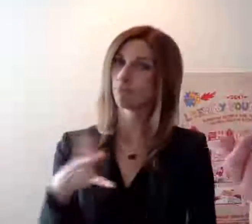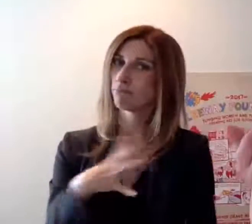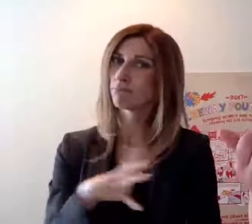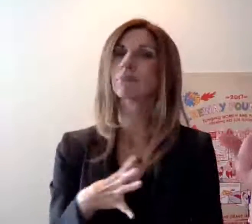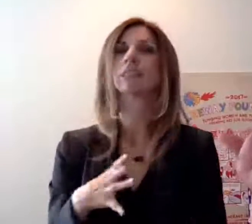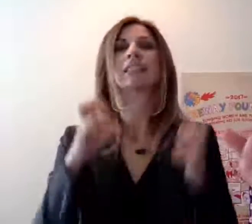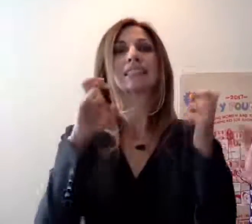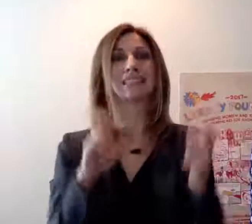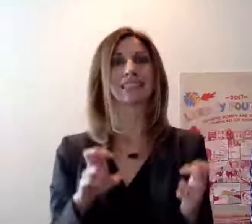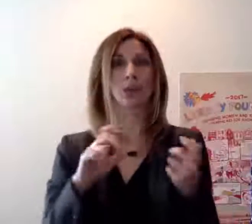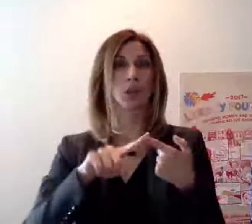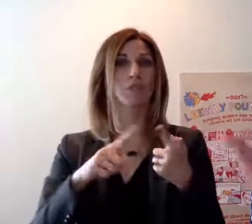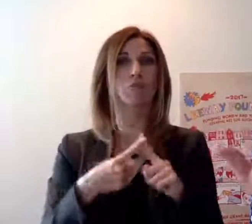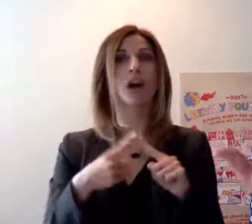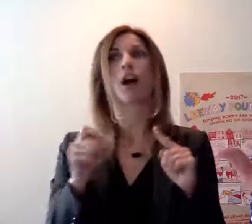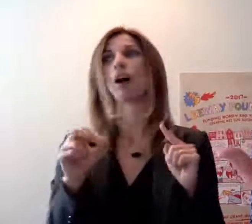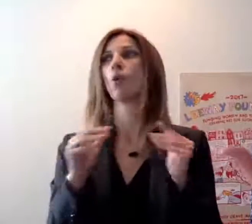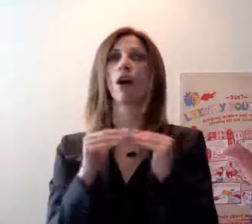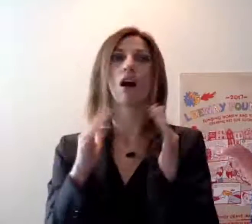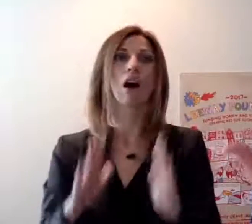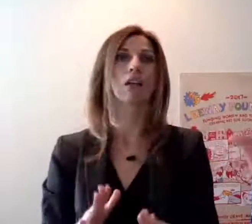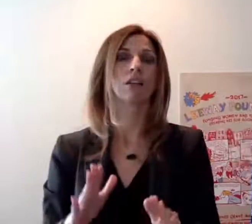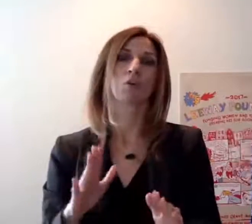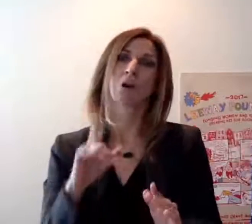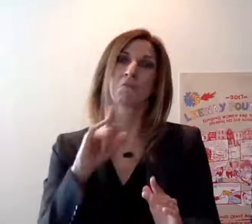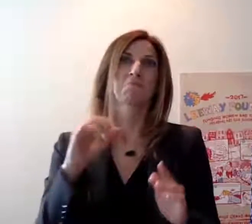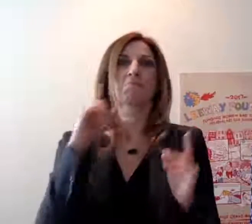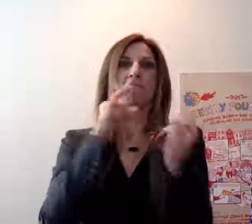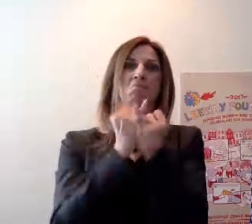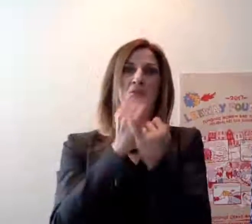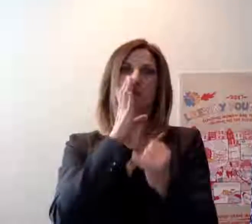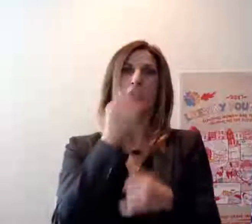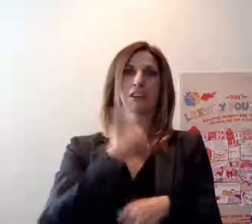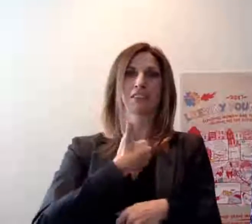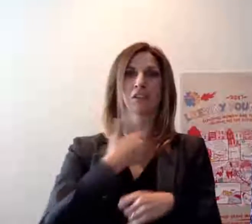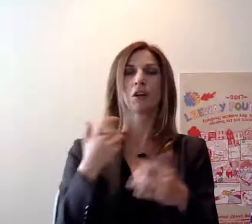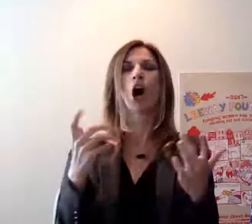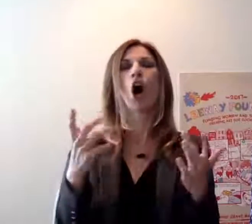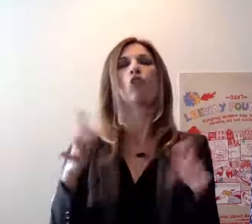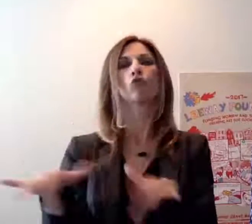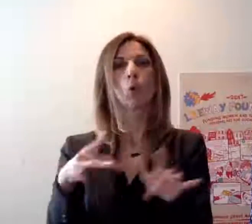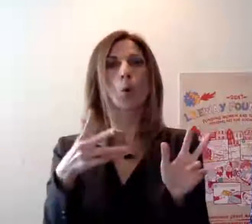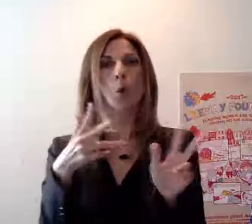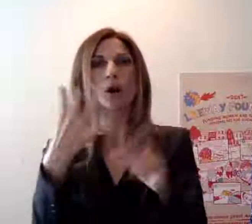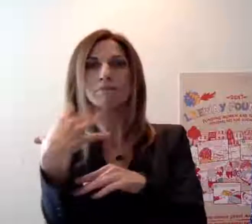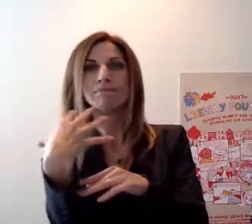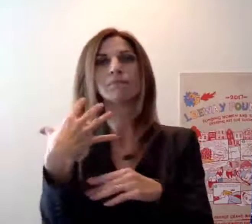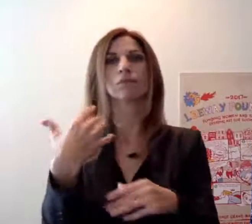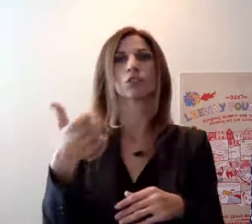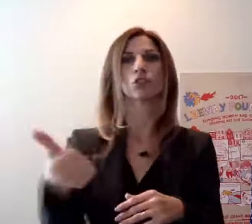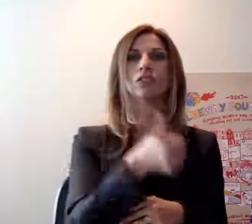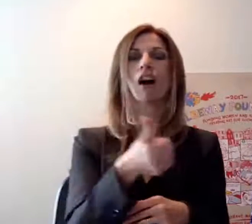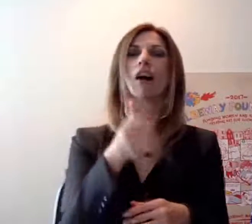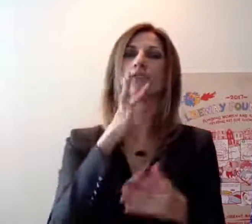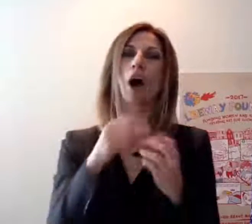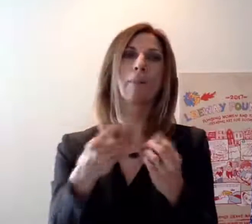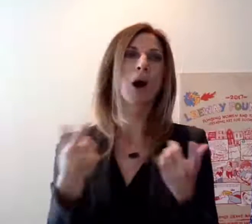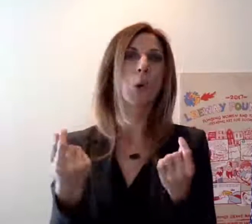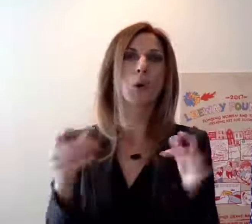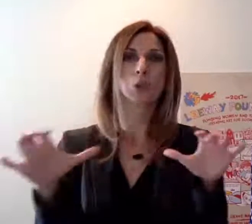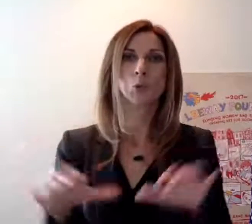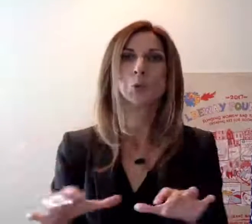with a friend or colleague, or even you could talk to yourself also, and record yourself talking about what it is that you